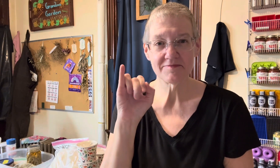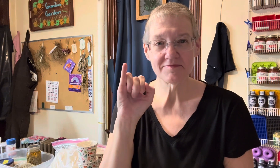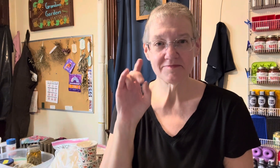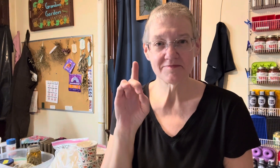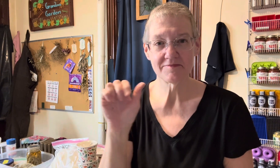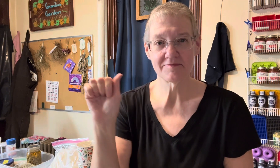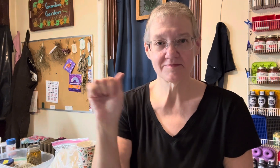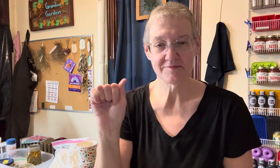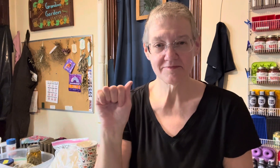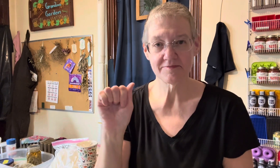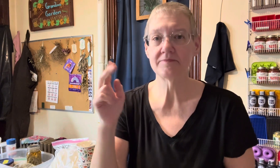arthritis.